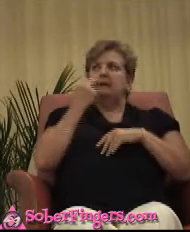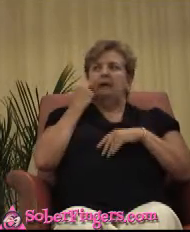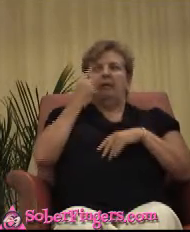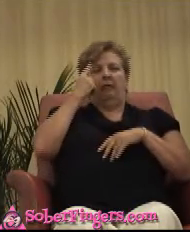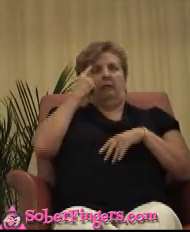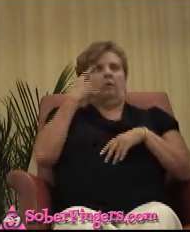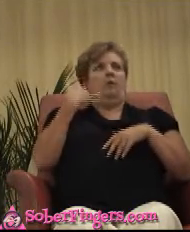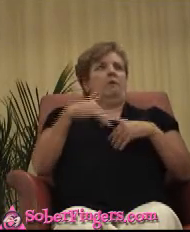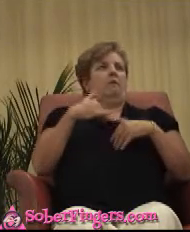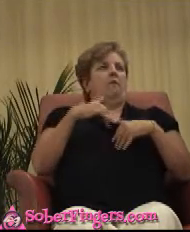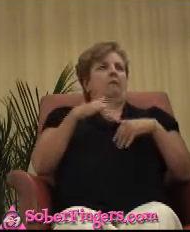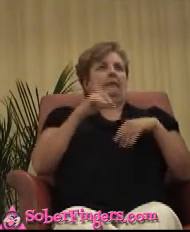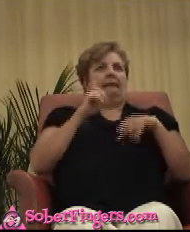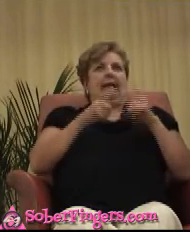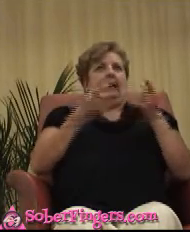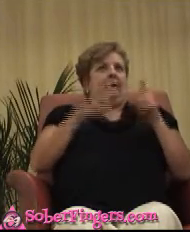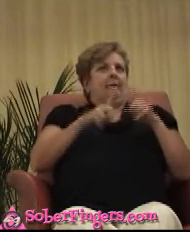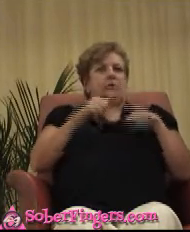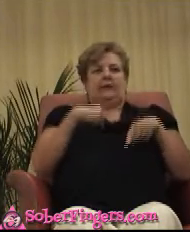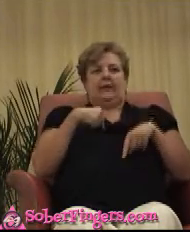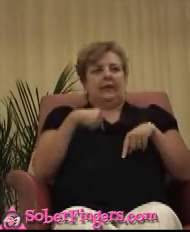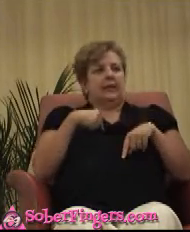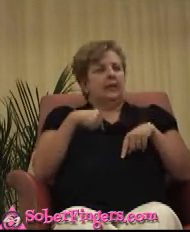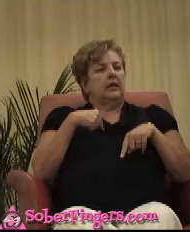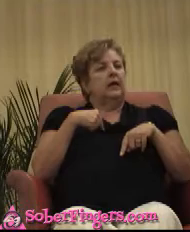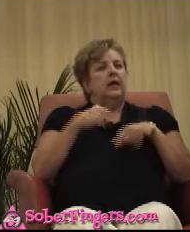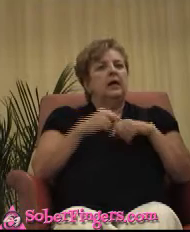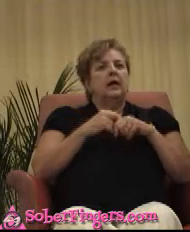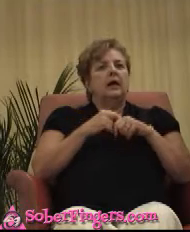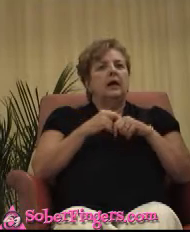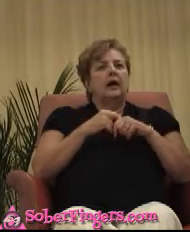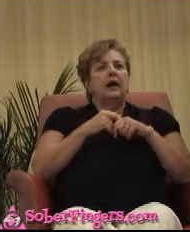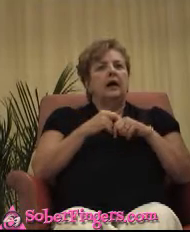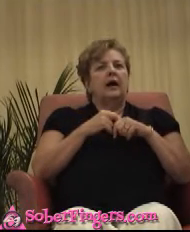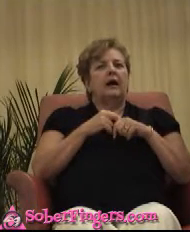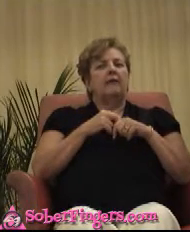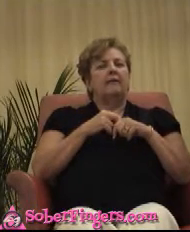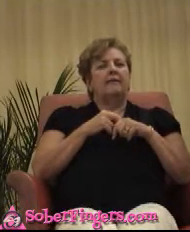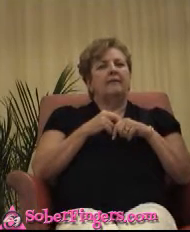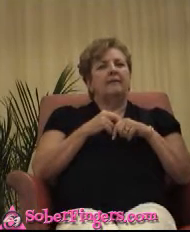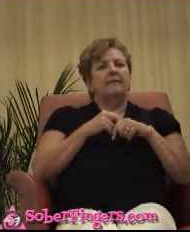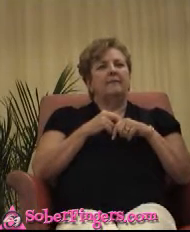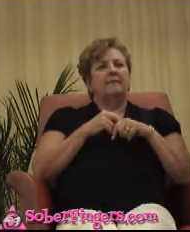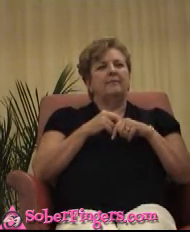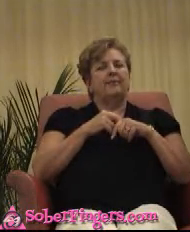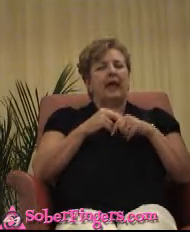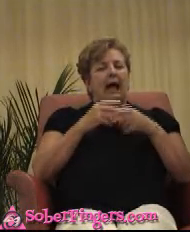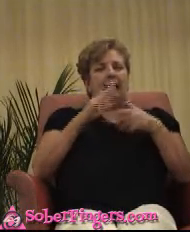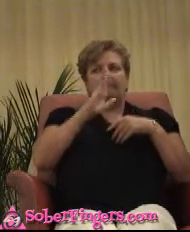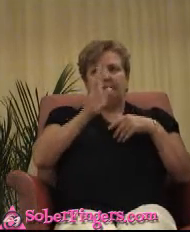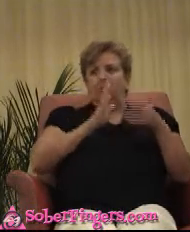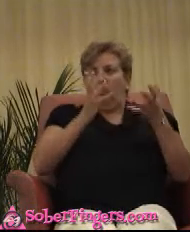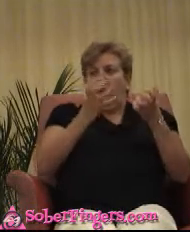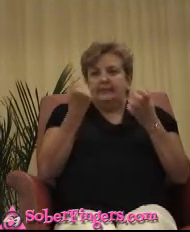me. Because I hadn't lived in such a way as to watch something like this occur in my life. I didn't